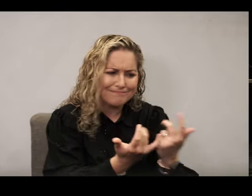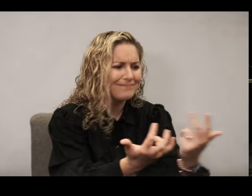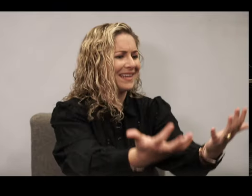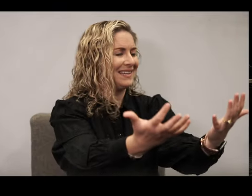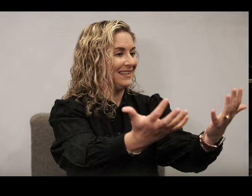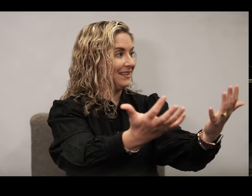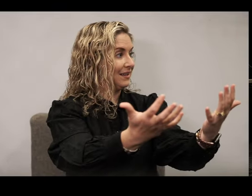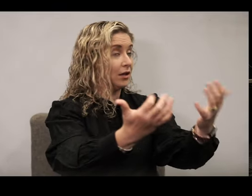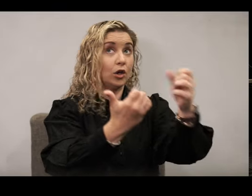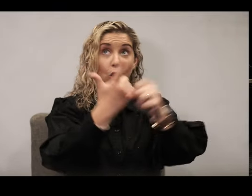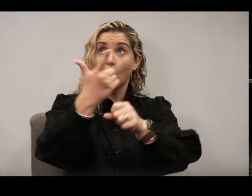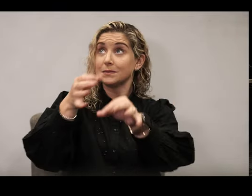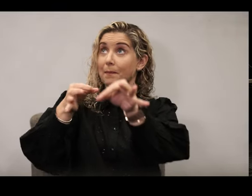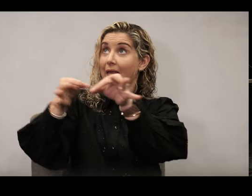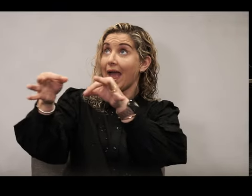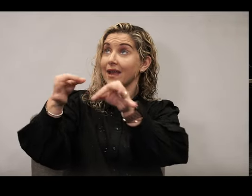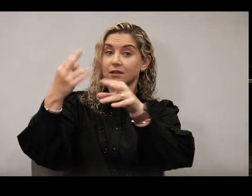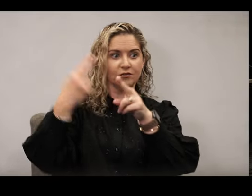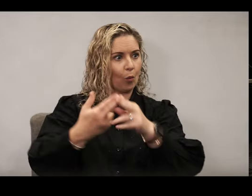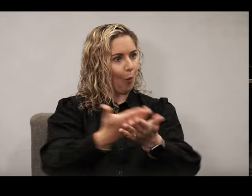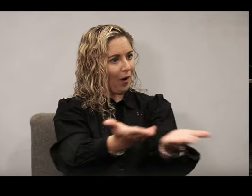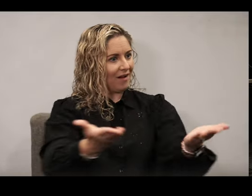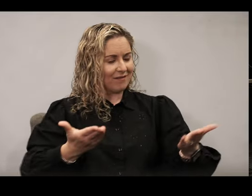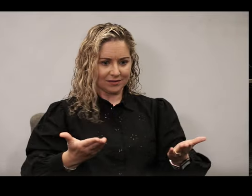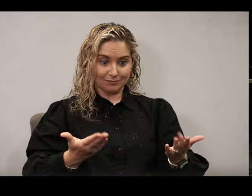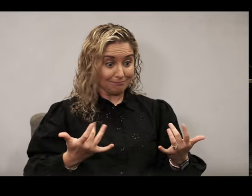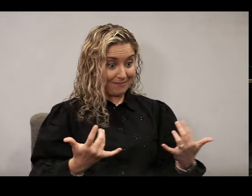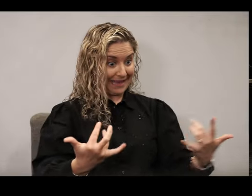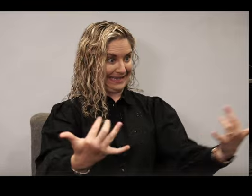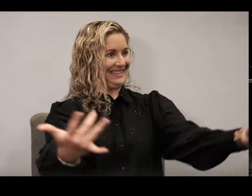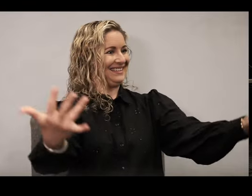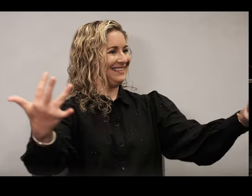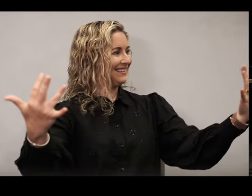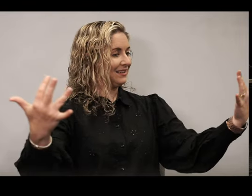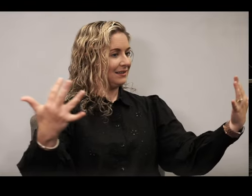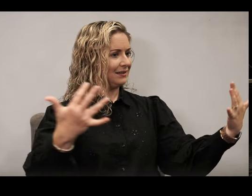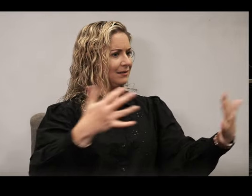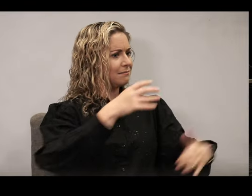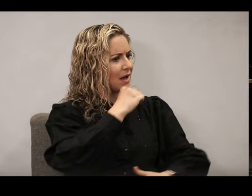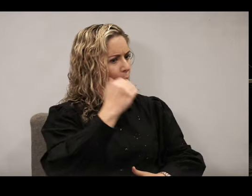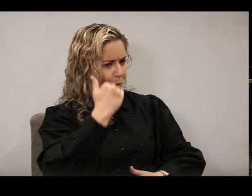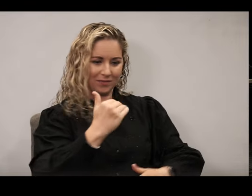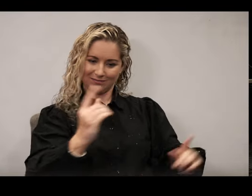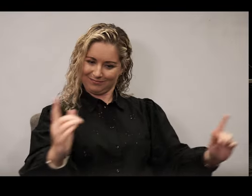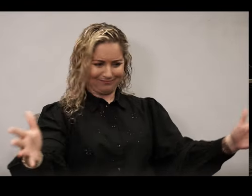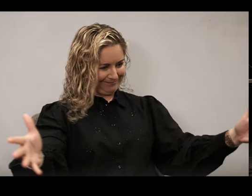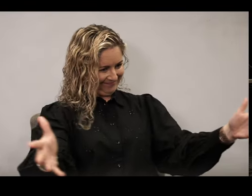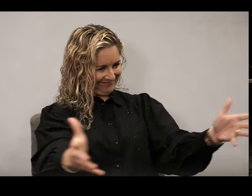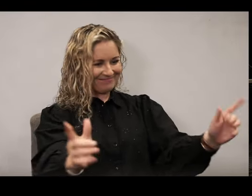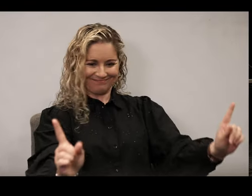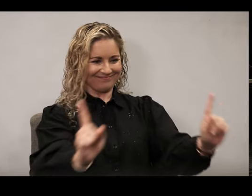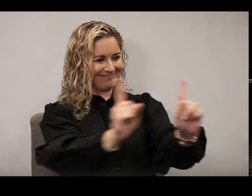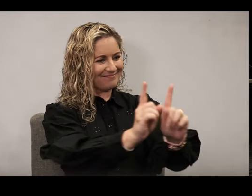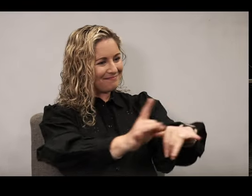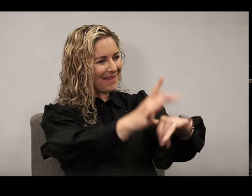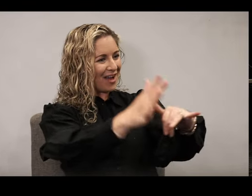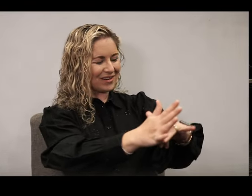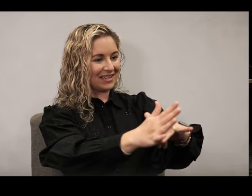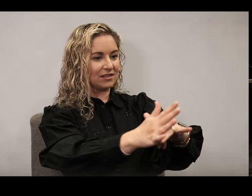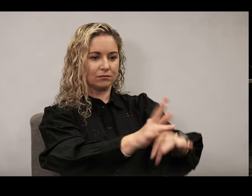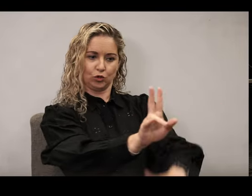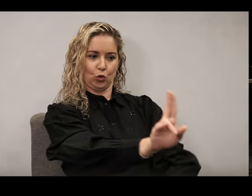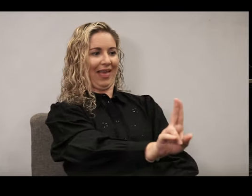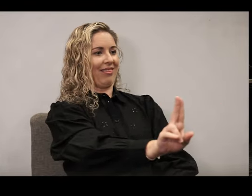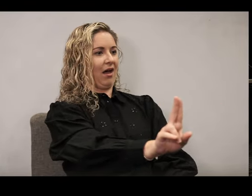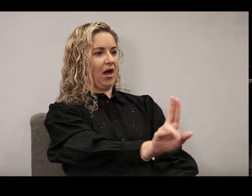is to multiply, for man and woman to marry, chapter 2. And in the context of this exclusive sexual union,